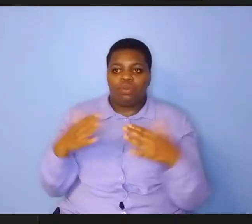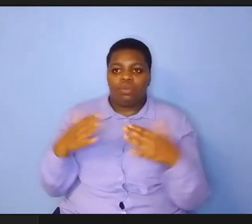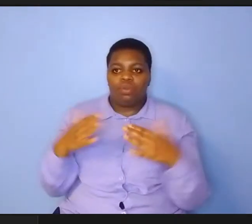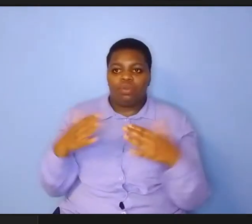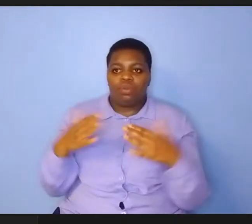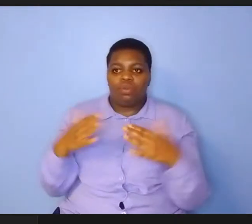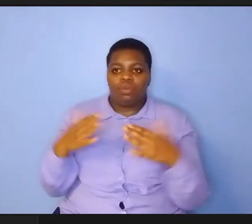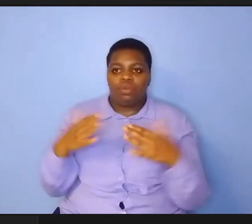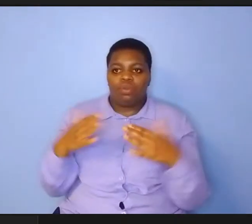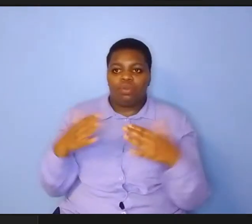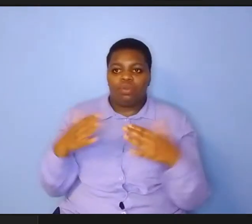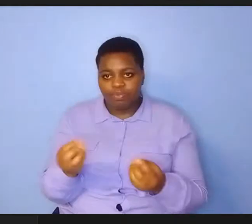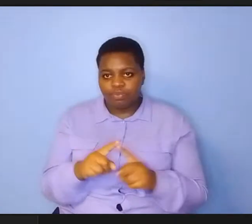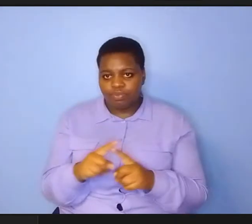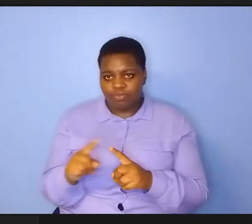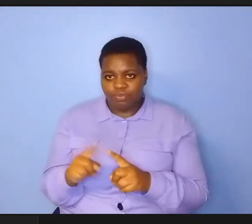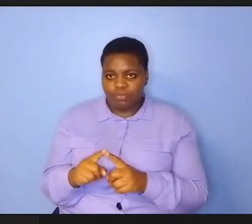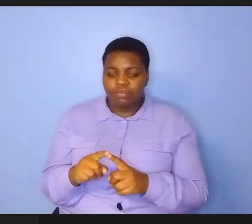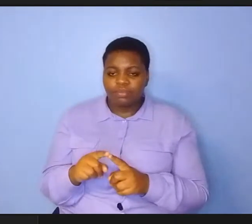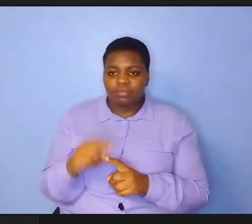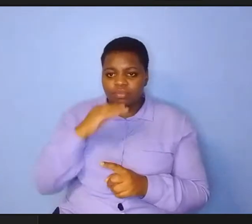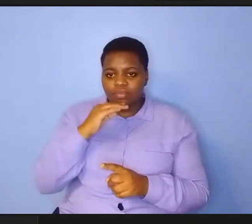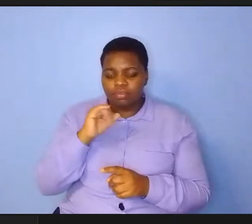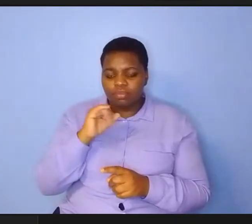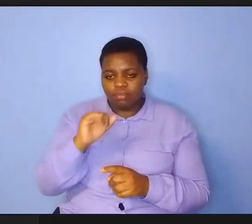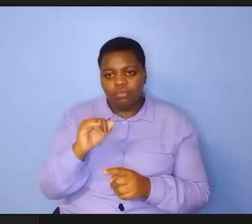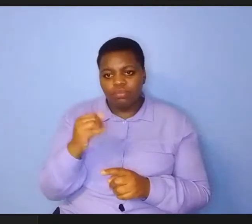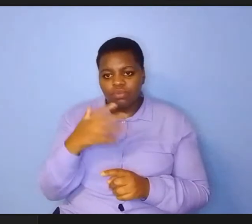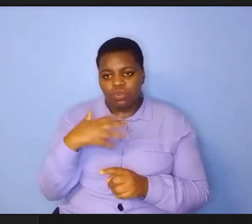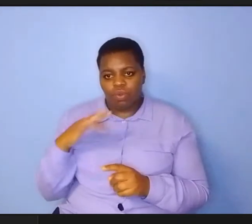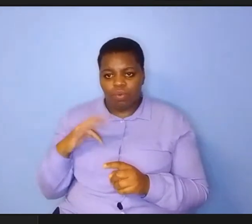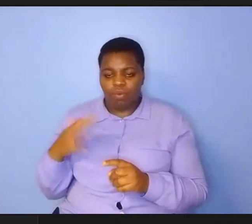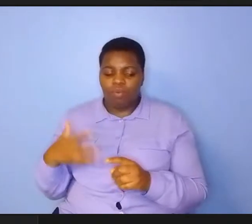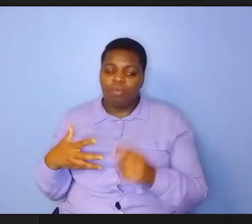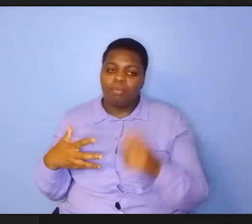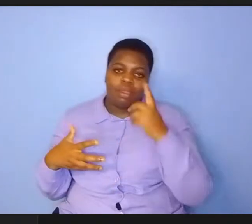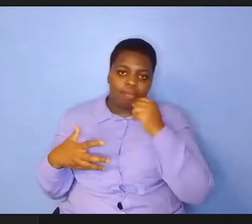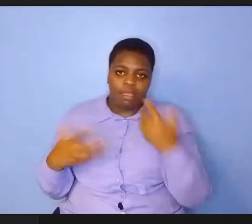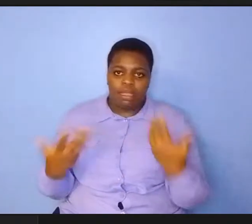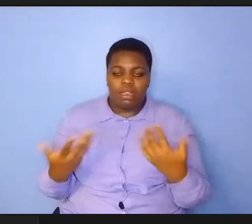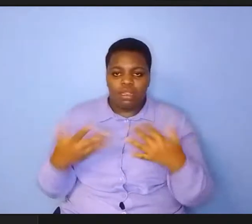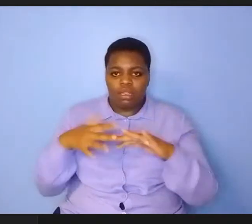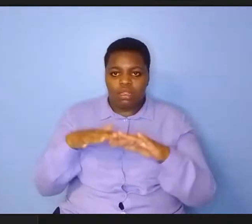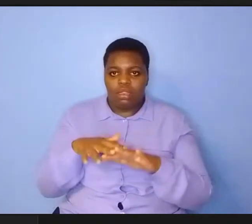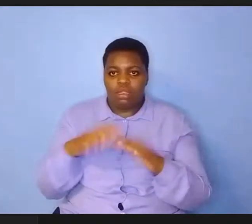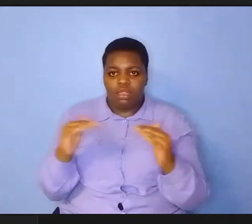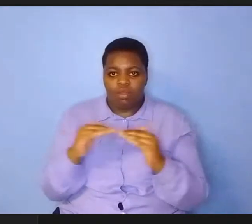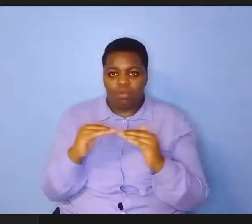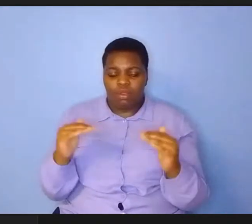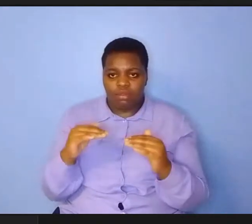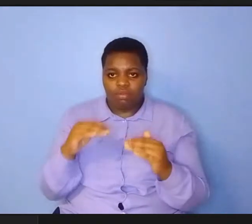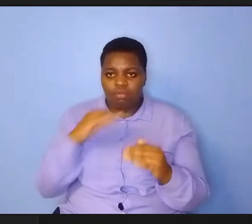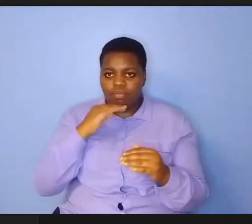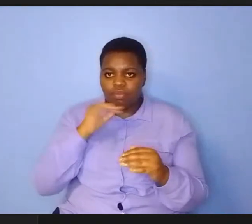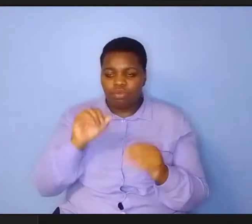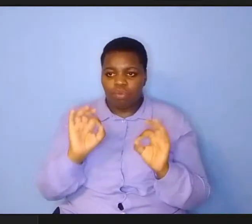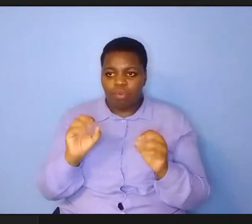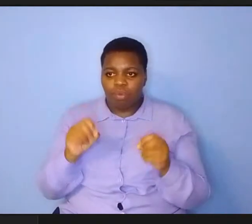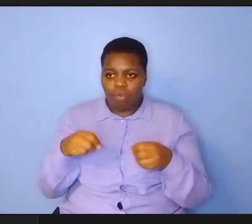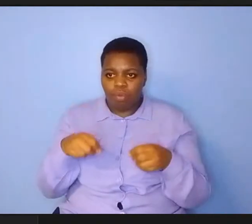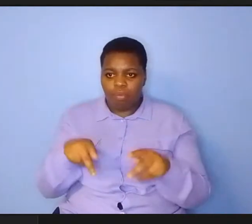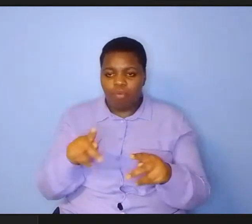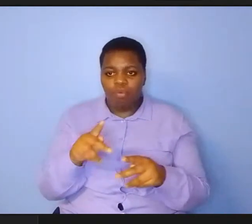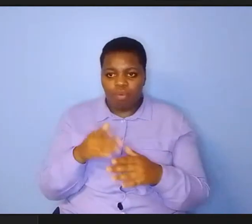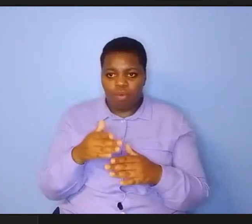view, the Commission for Gender Equality, and it's really been a good platform for us to work